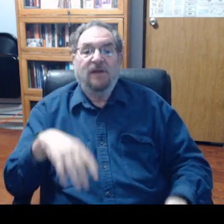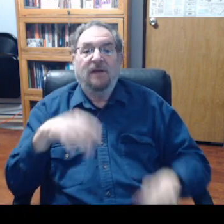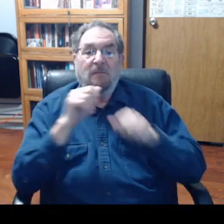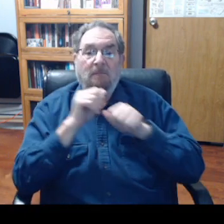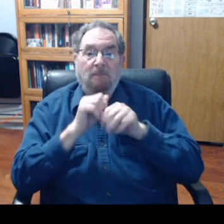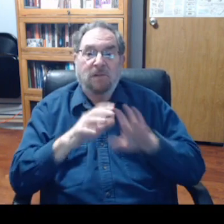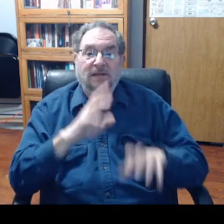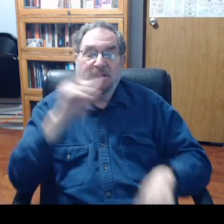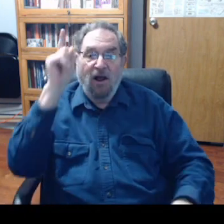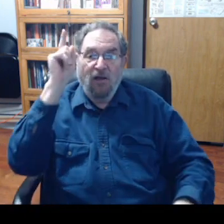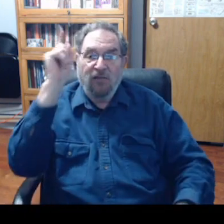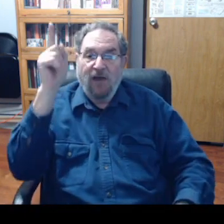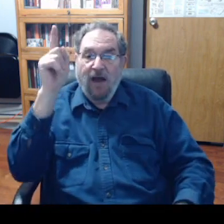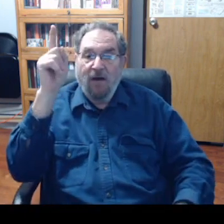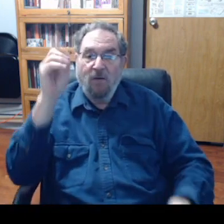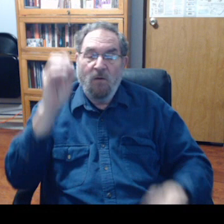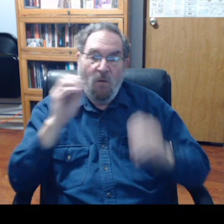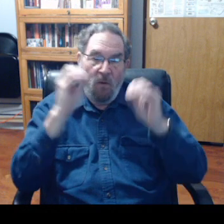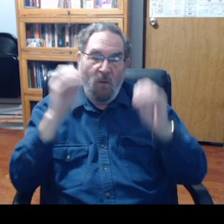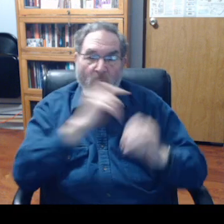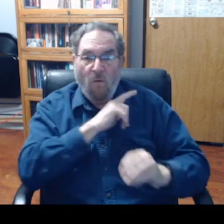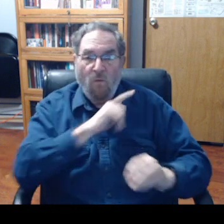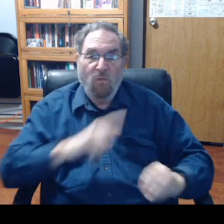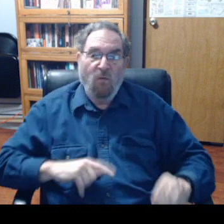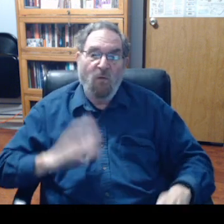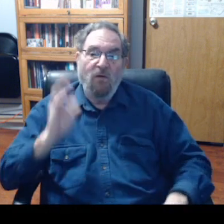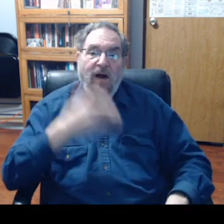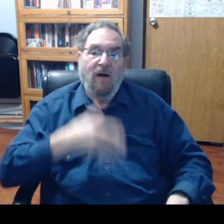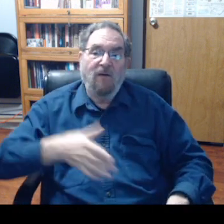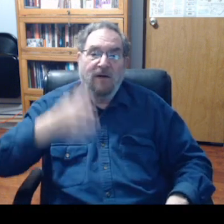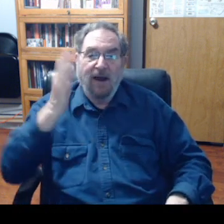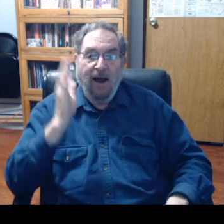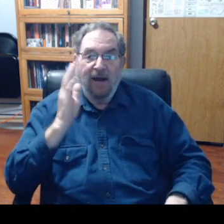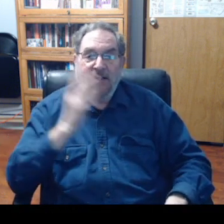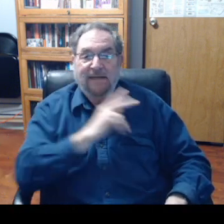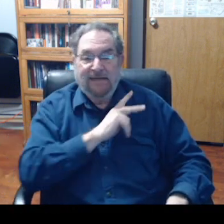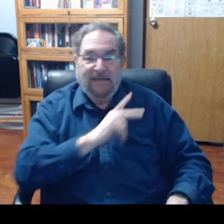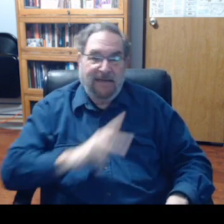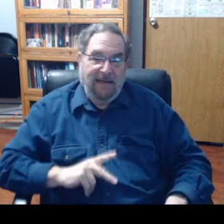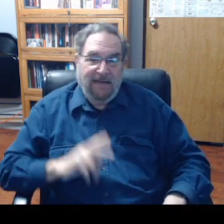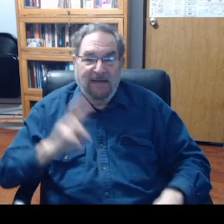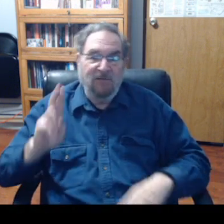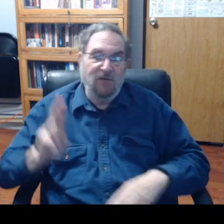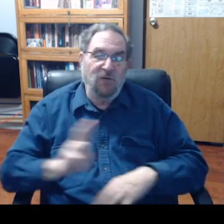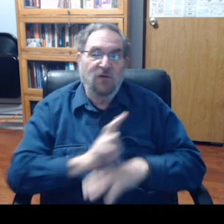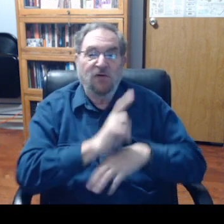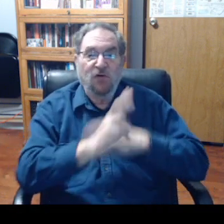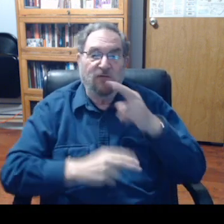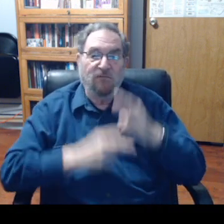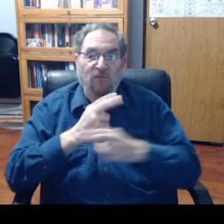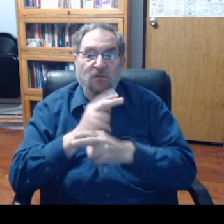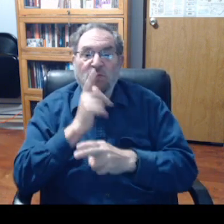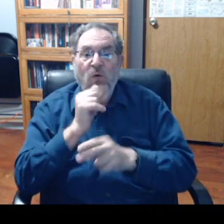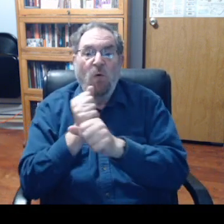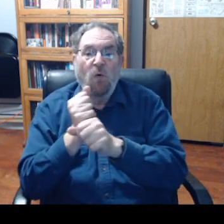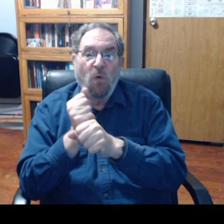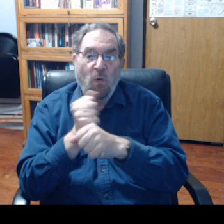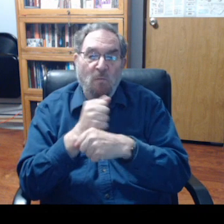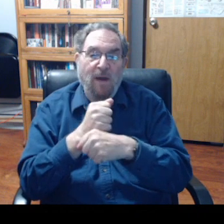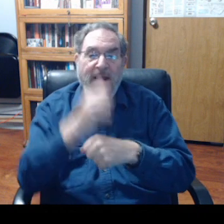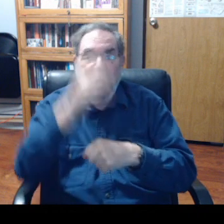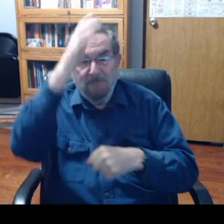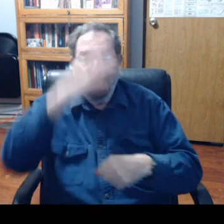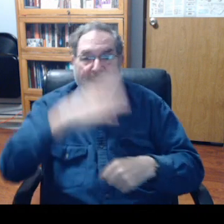Fourth, blessed art thou, O Lord our God, King of the universe,